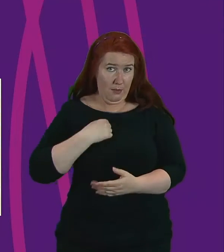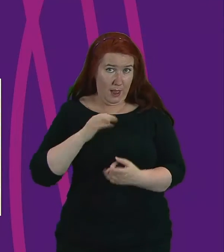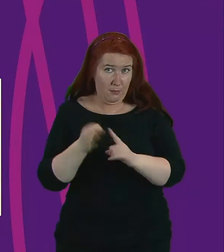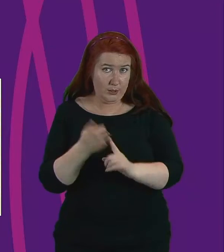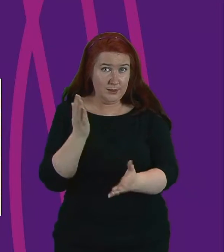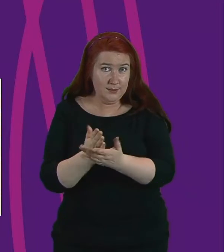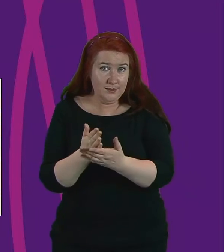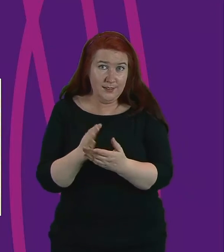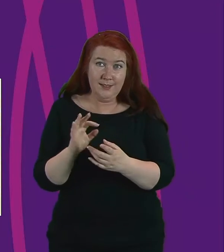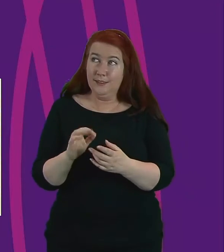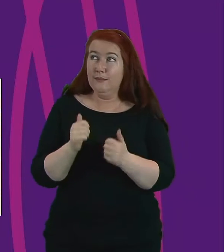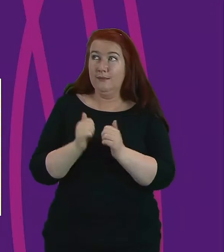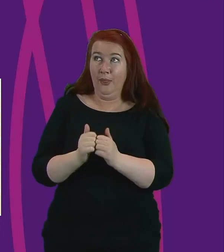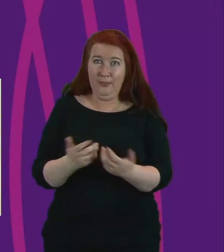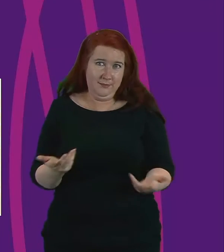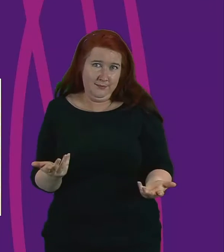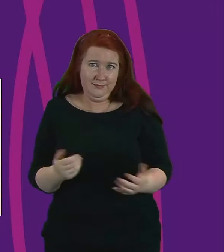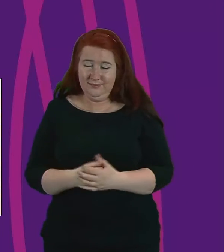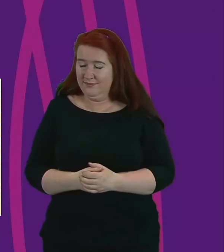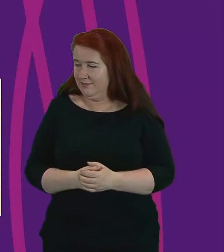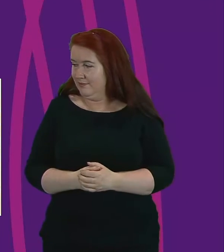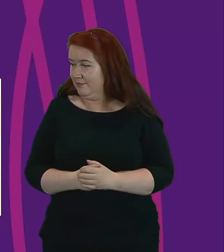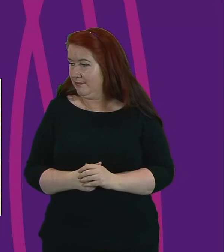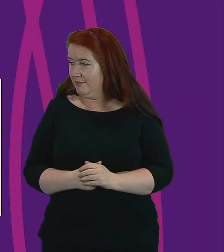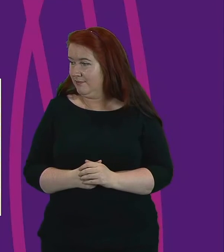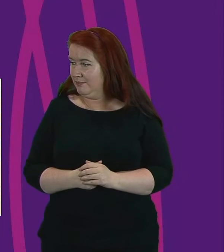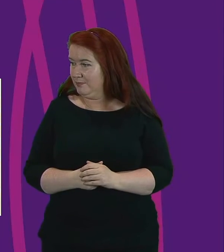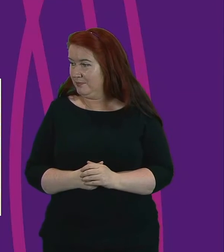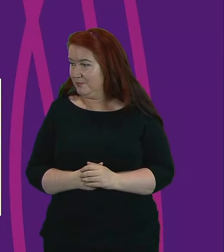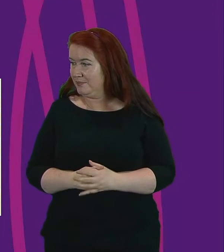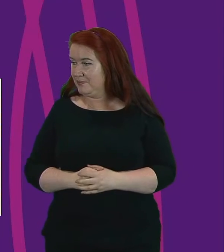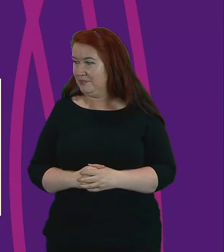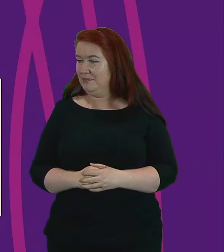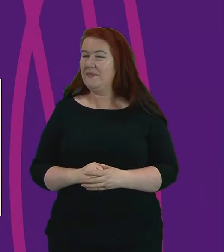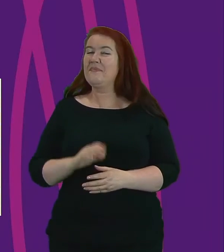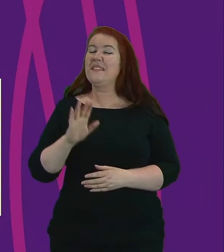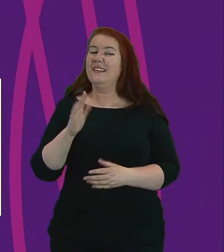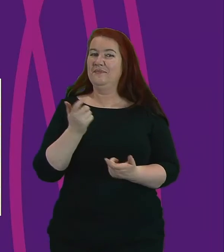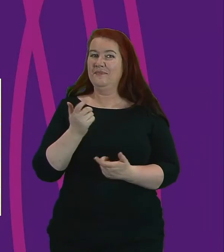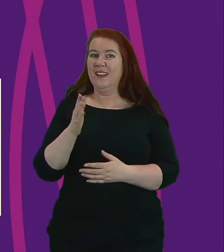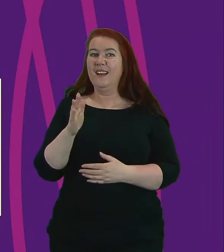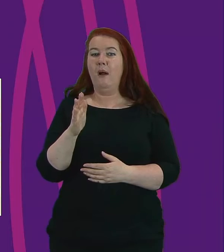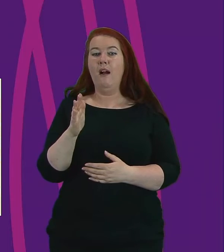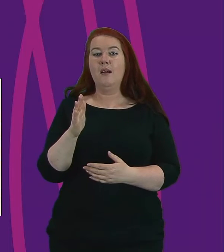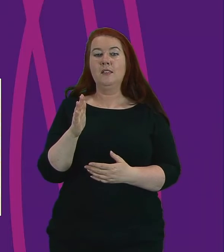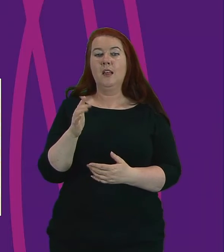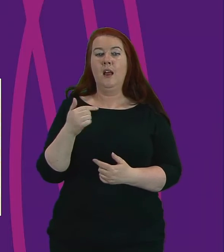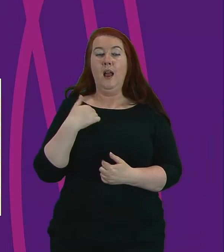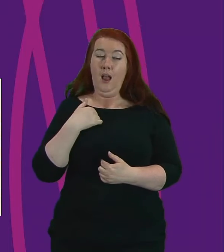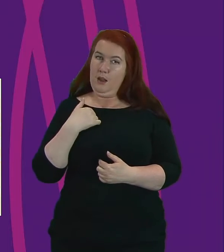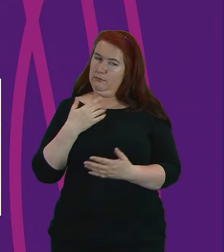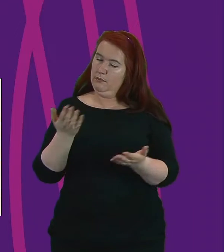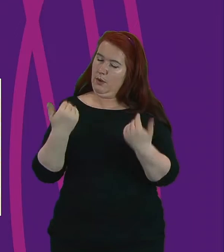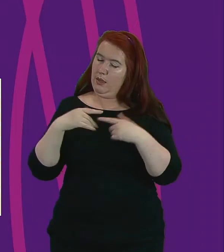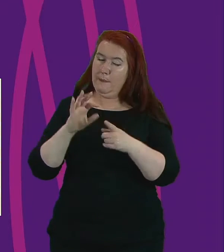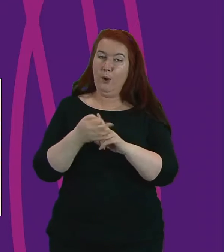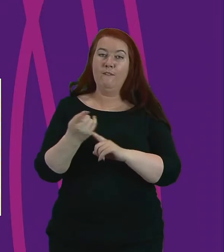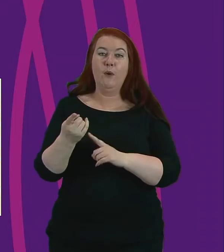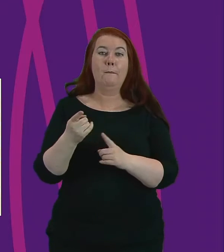Officer. But in relation to this, I welcome the point that the Cabinet Secretary has made, and the Scottish